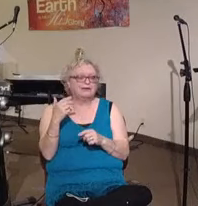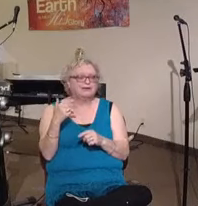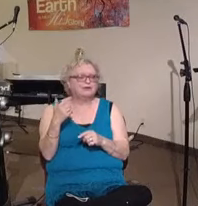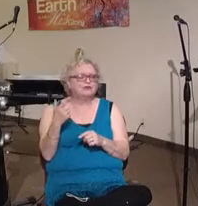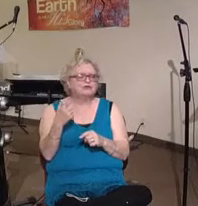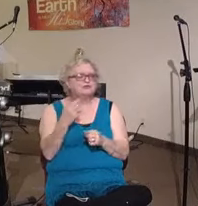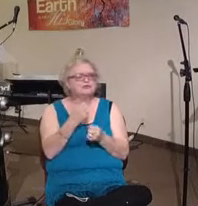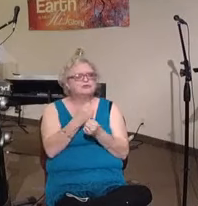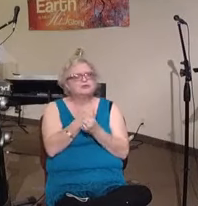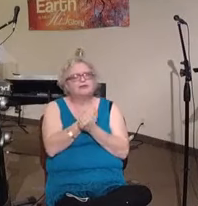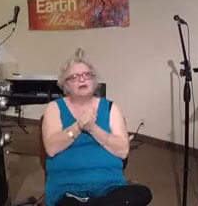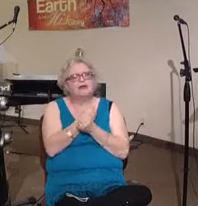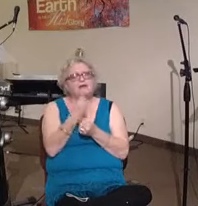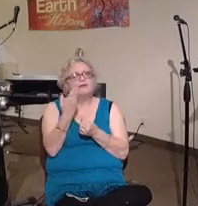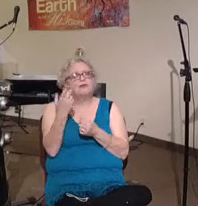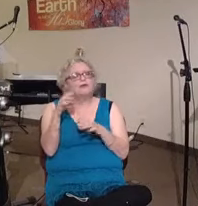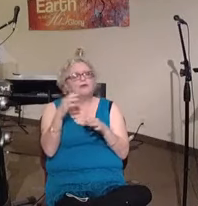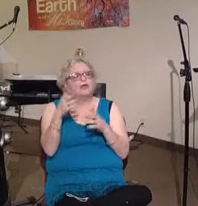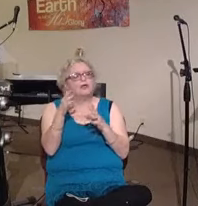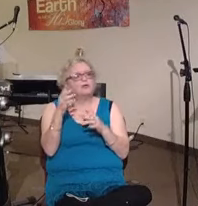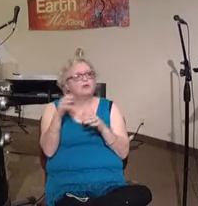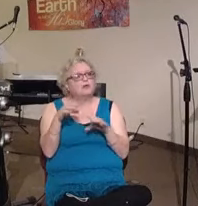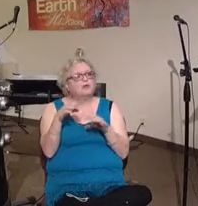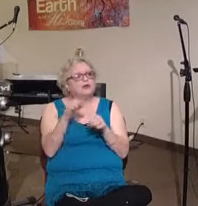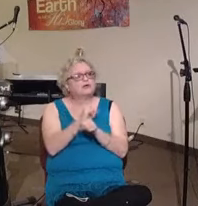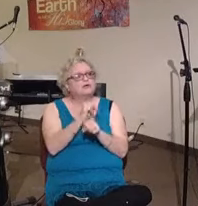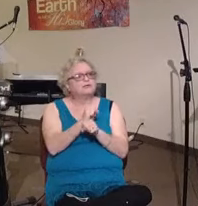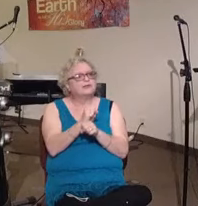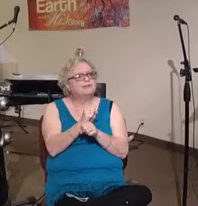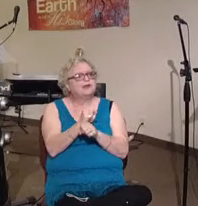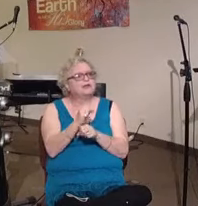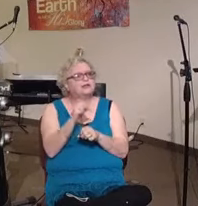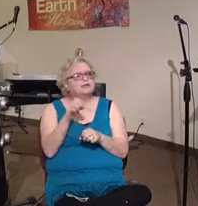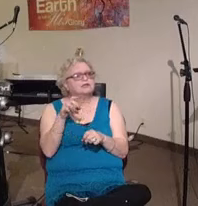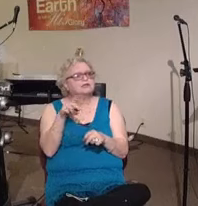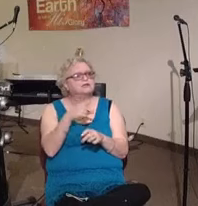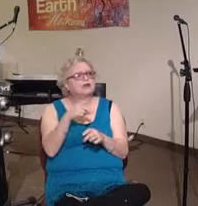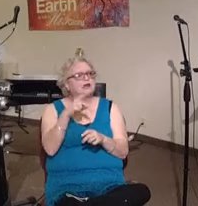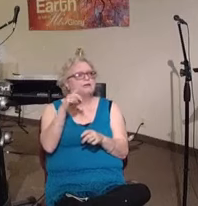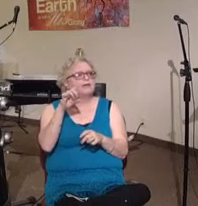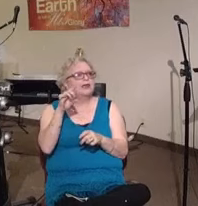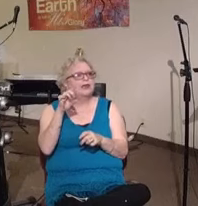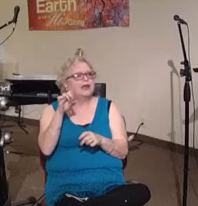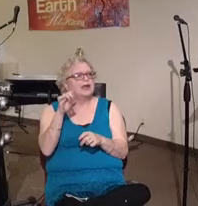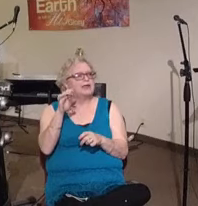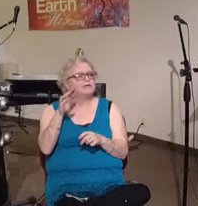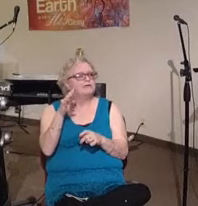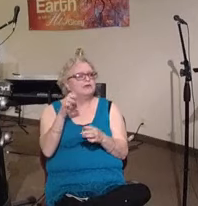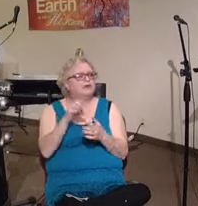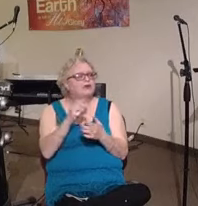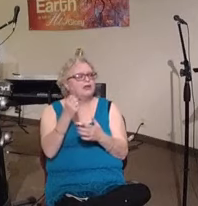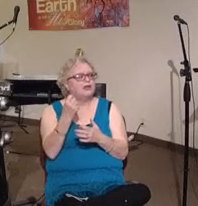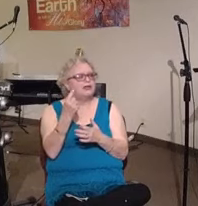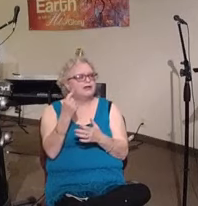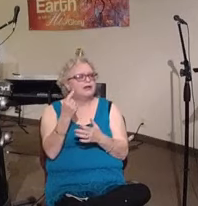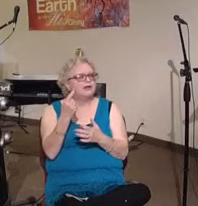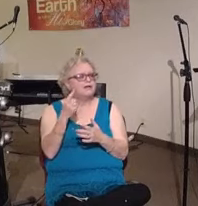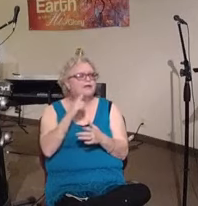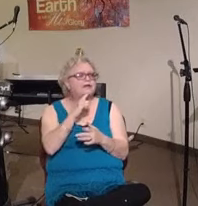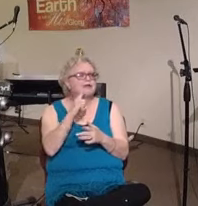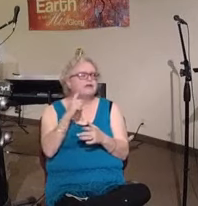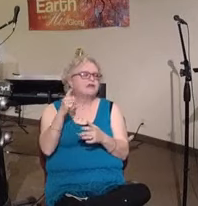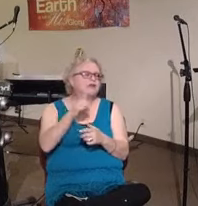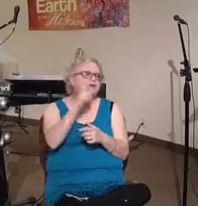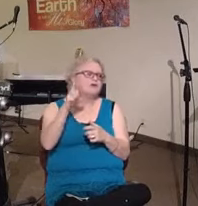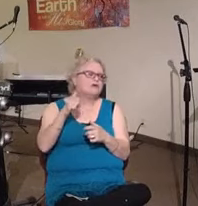Don't you just love the way he works? How about Psalm 84:11? The Lord thy God is a sun and a